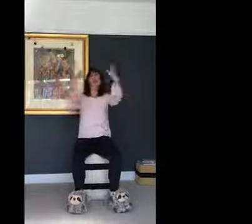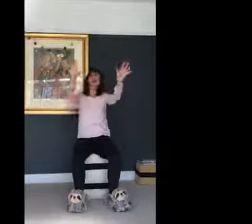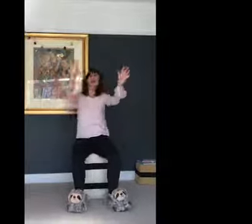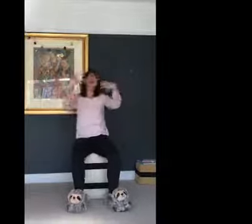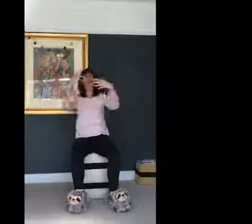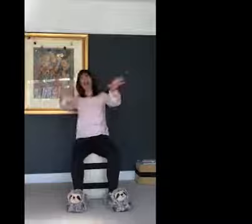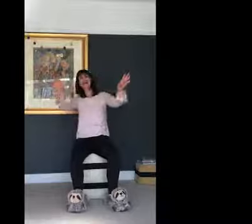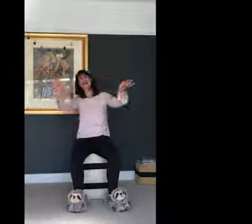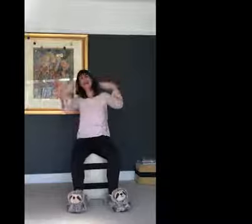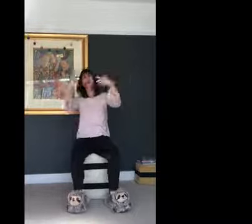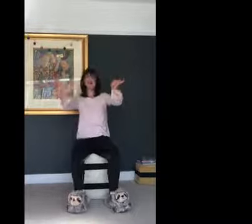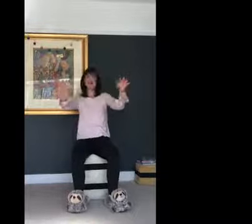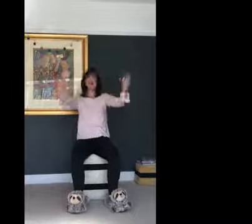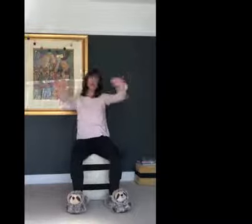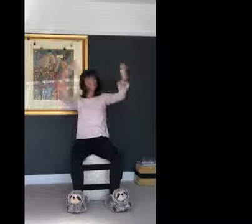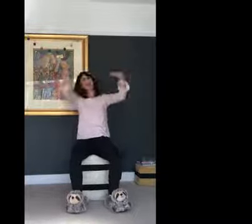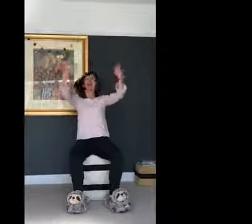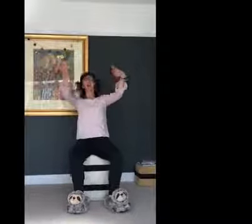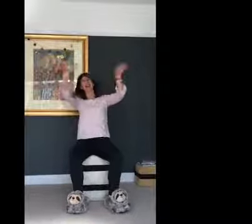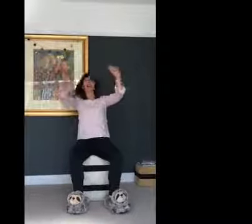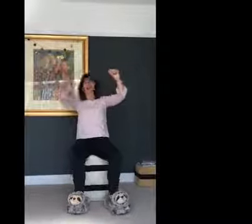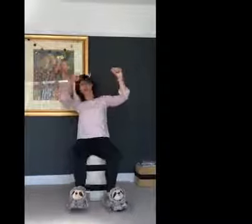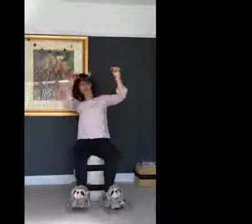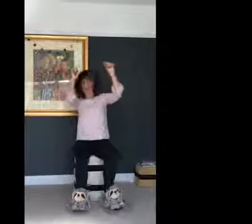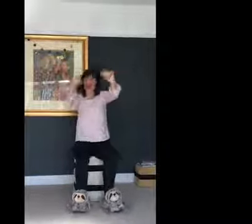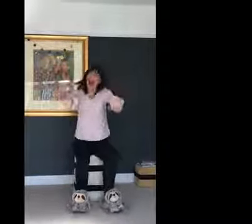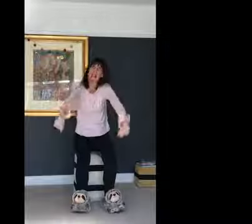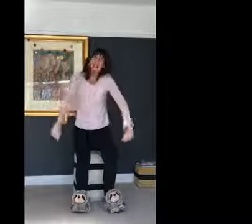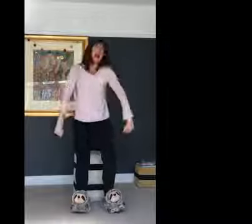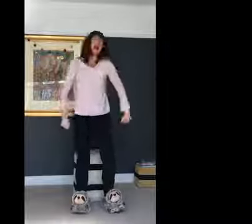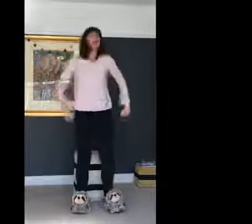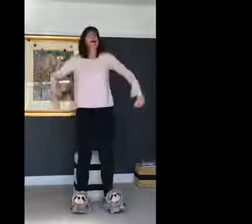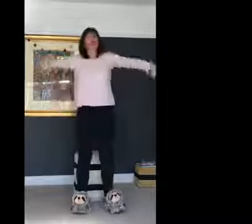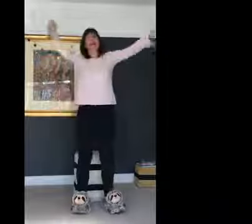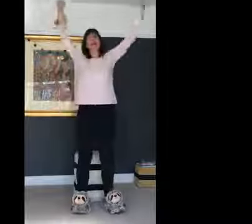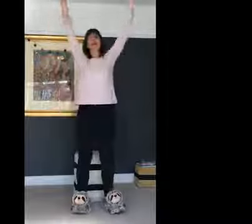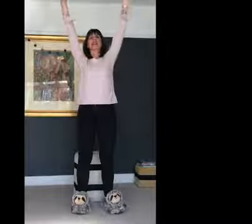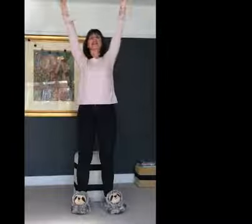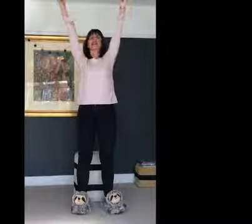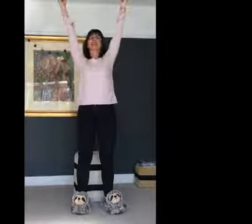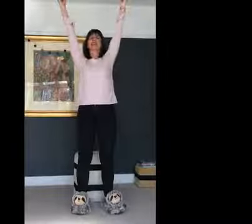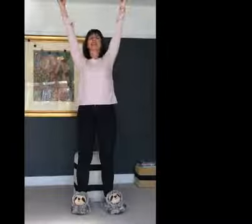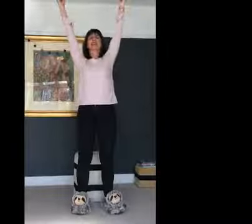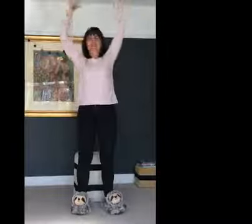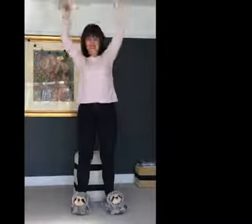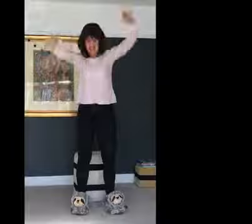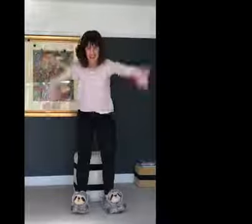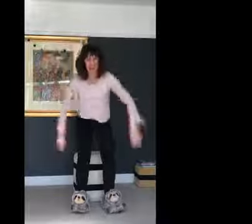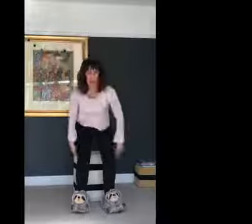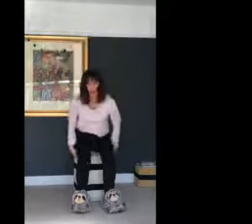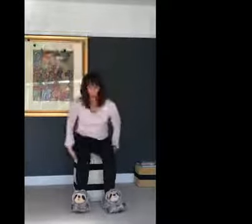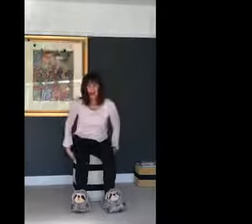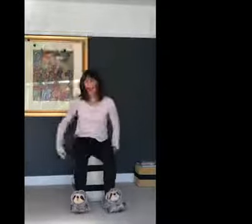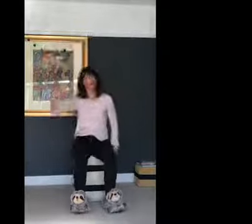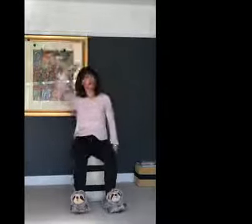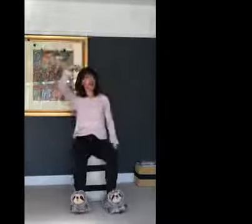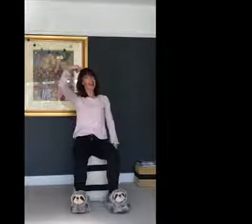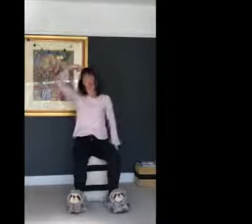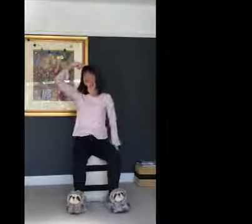fingers, getting it together. Flick your fingers, stand up. Hope you're standing up. Sit down. Have you got your heads on